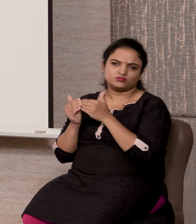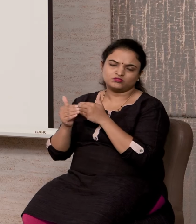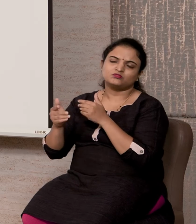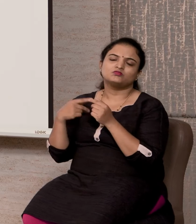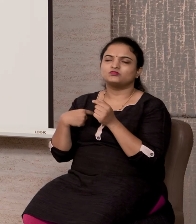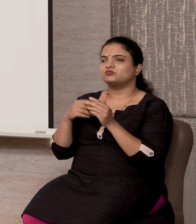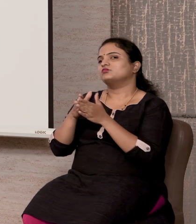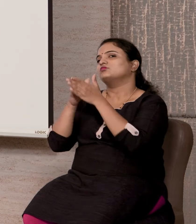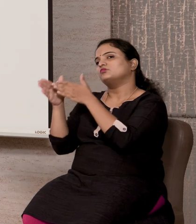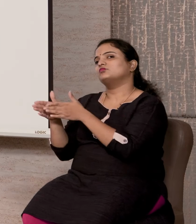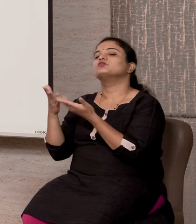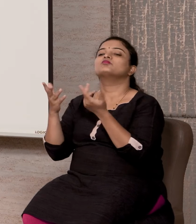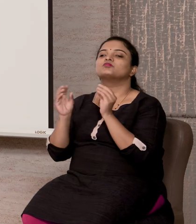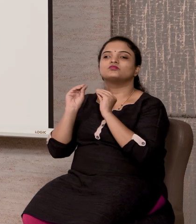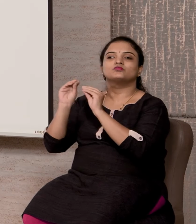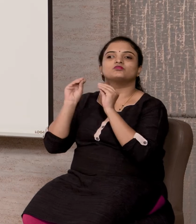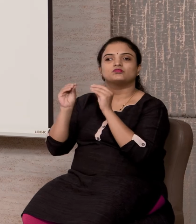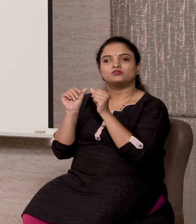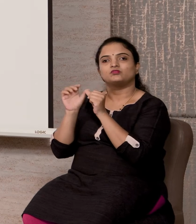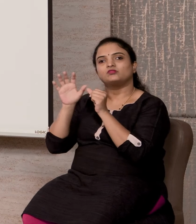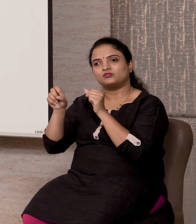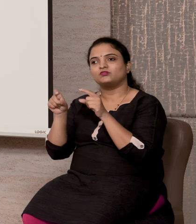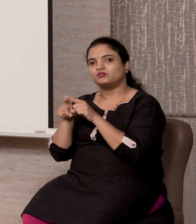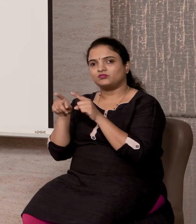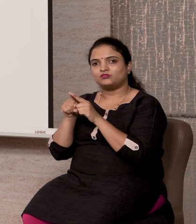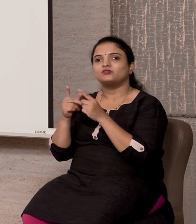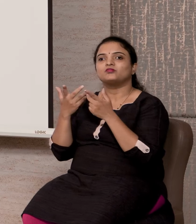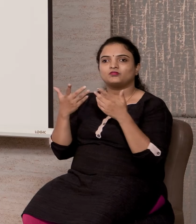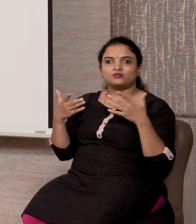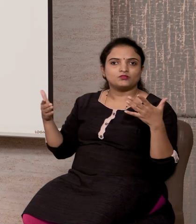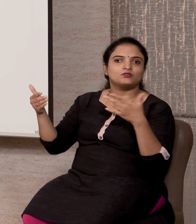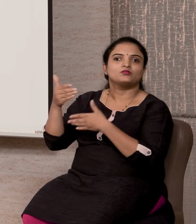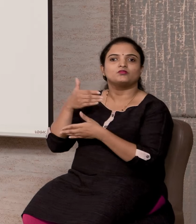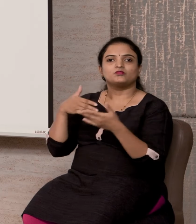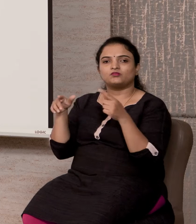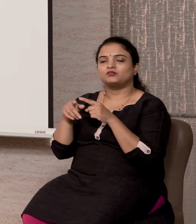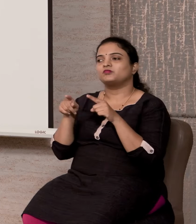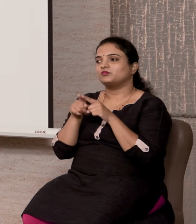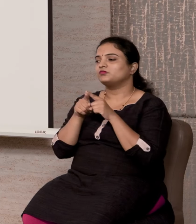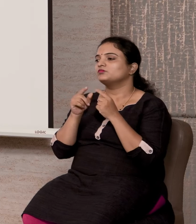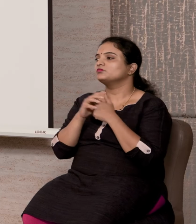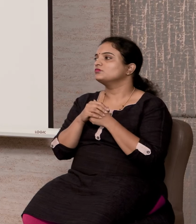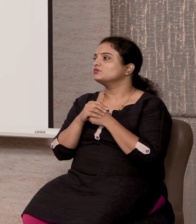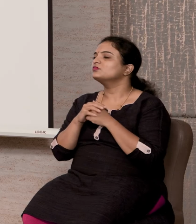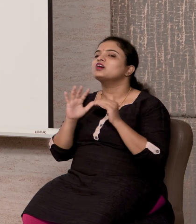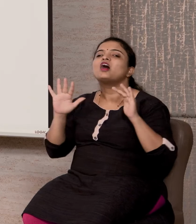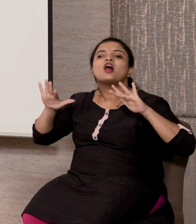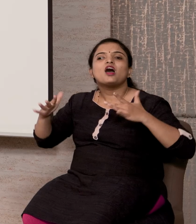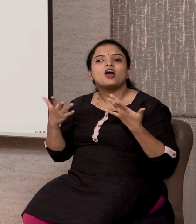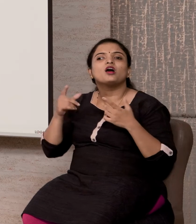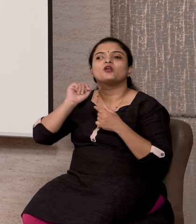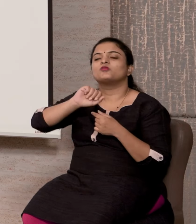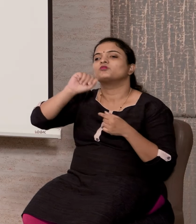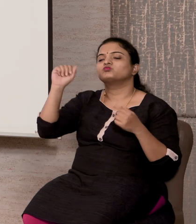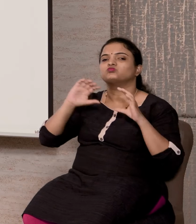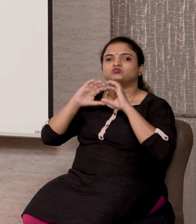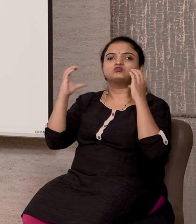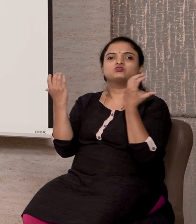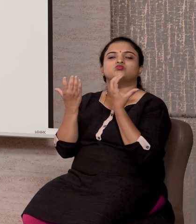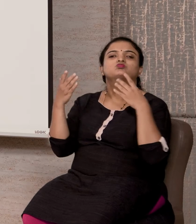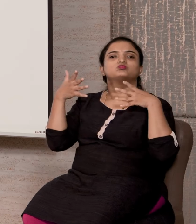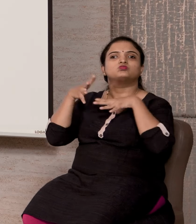of, teaching accessibly. We also have some, faculty development programs across the country on how to make your class inclusive. Right?